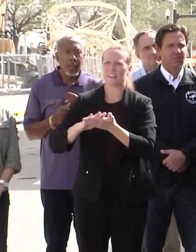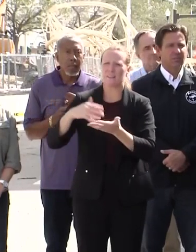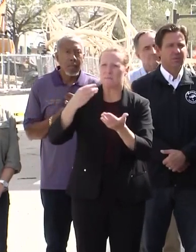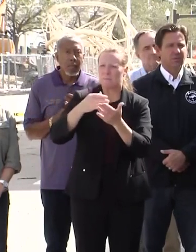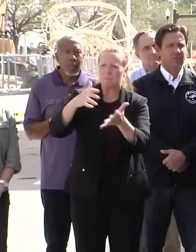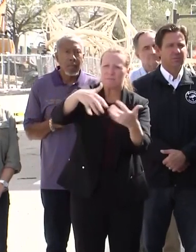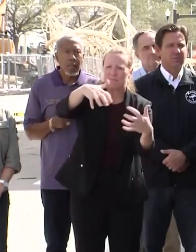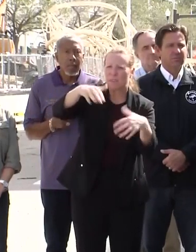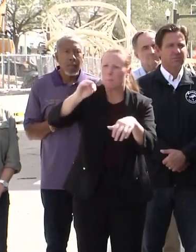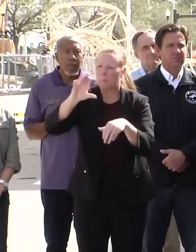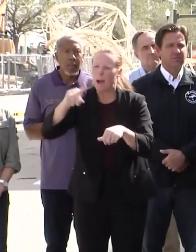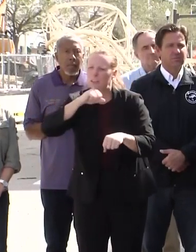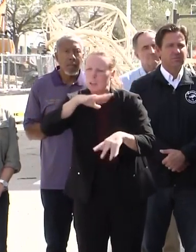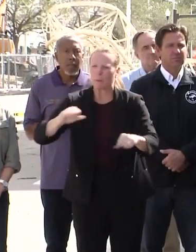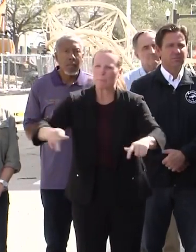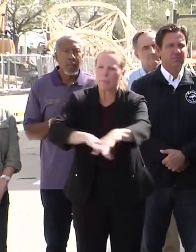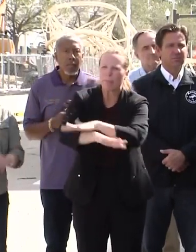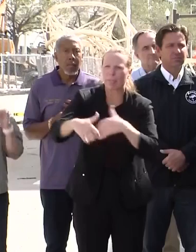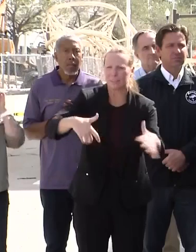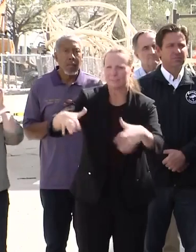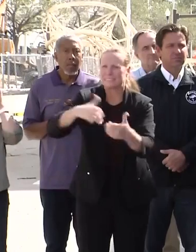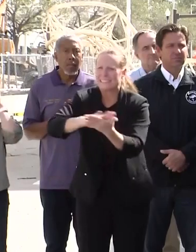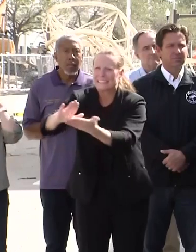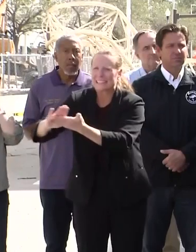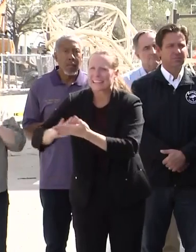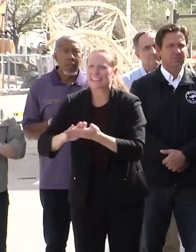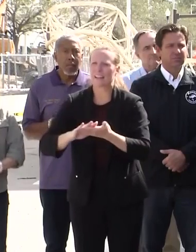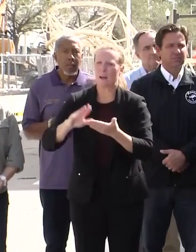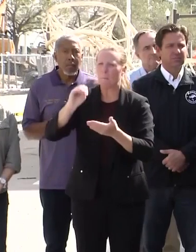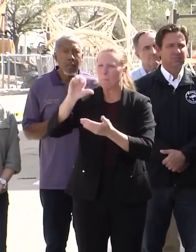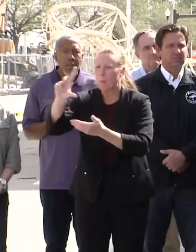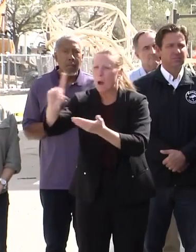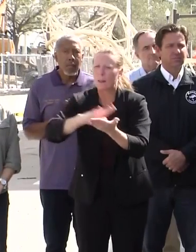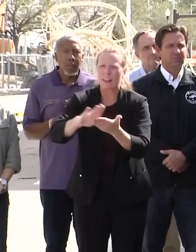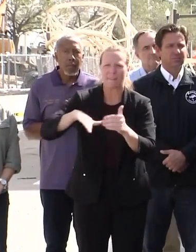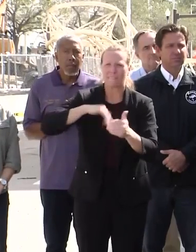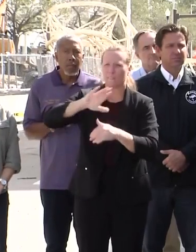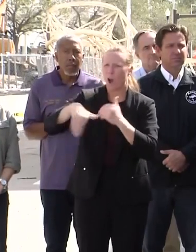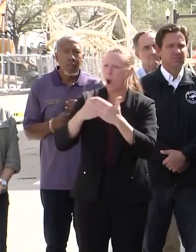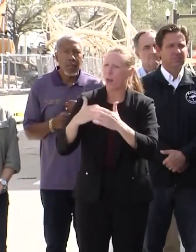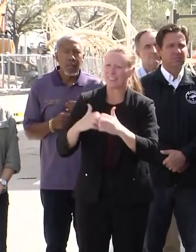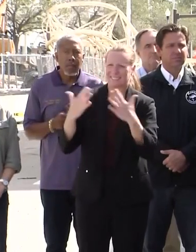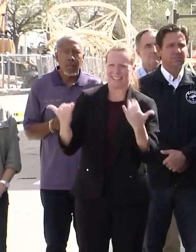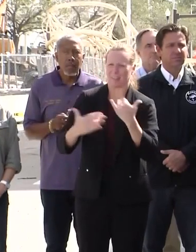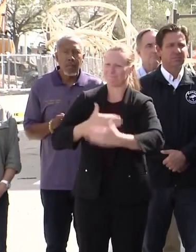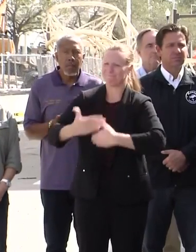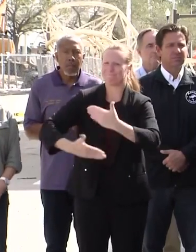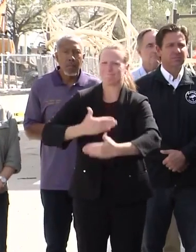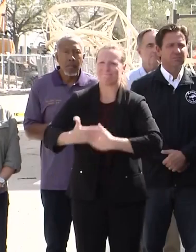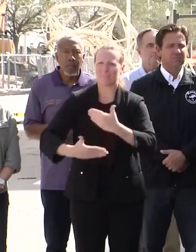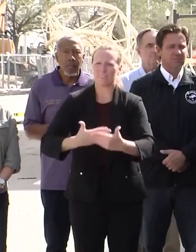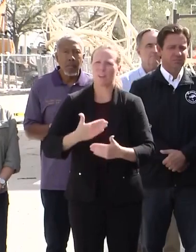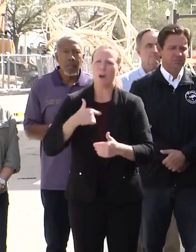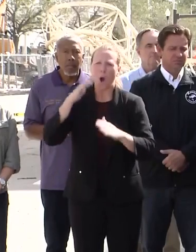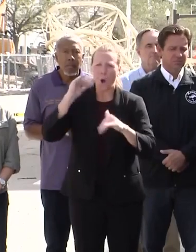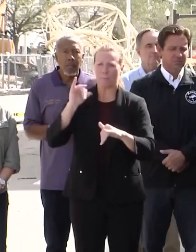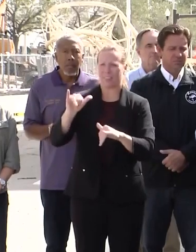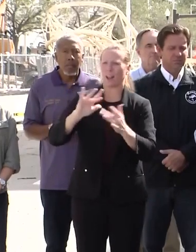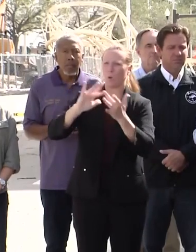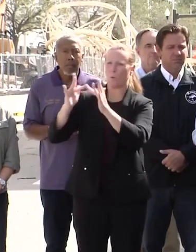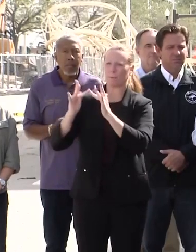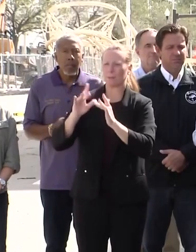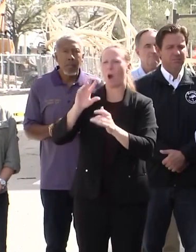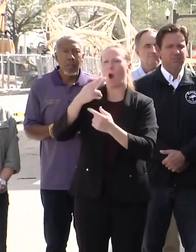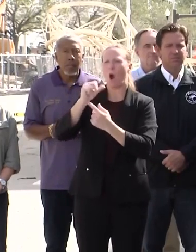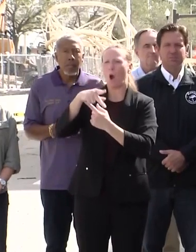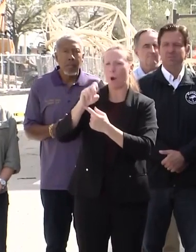of those capabilities now, and we need you to go again to the Activate Hope website, Hope Florida, or call us at